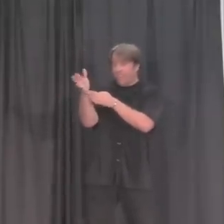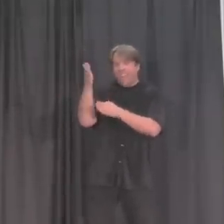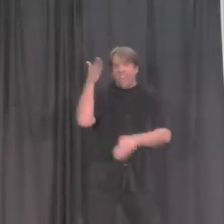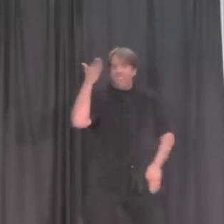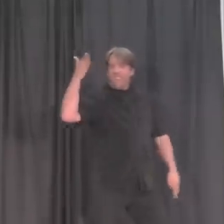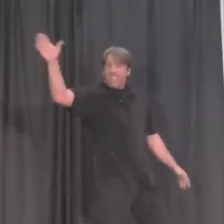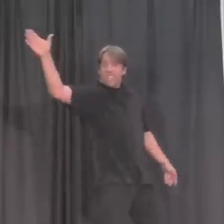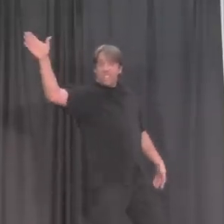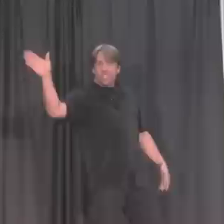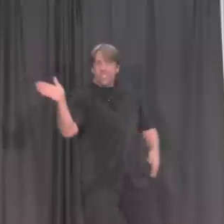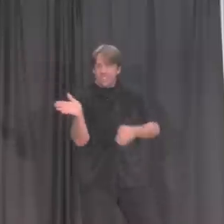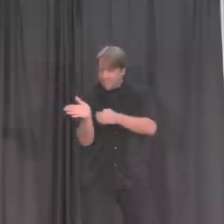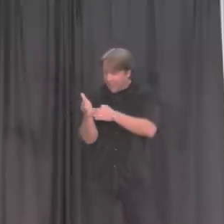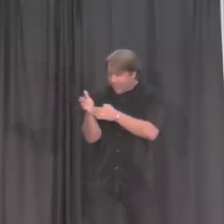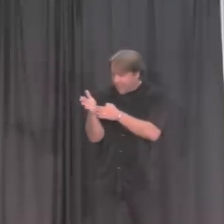Fish. Wow.